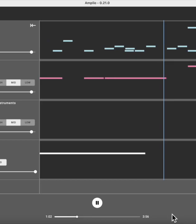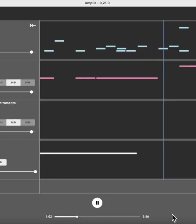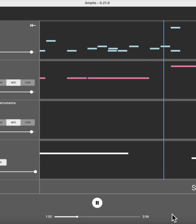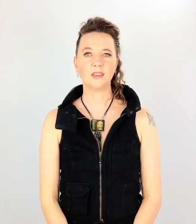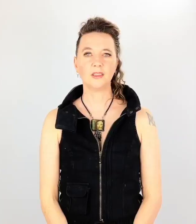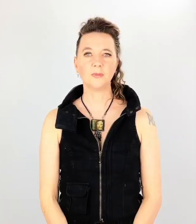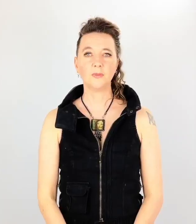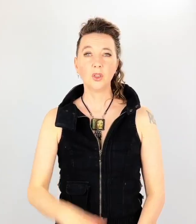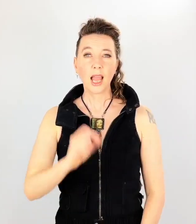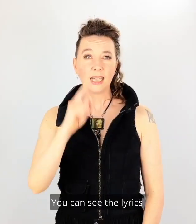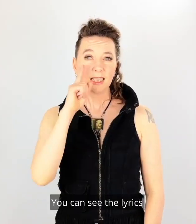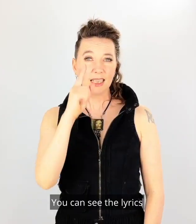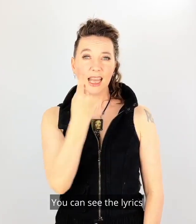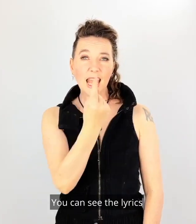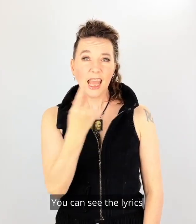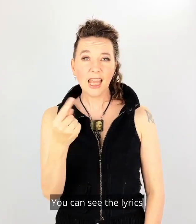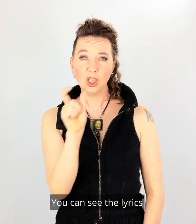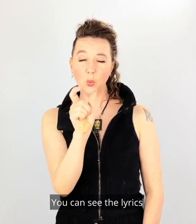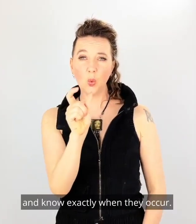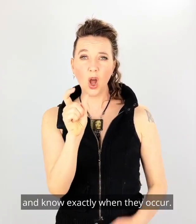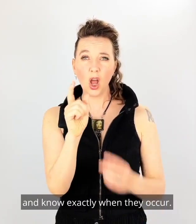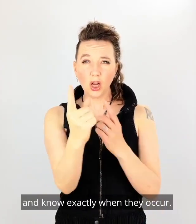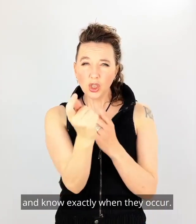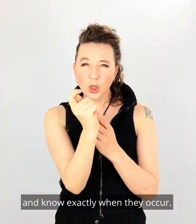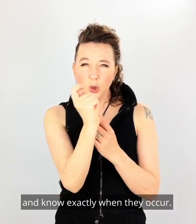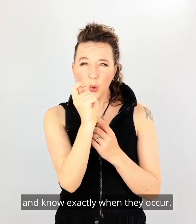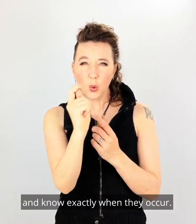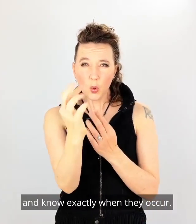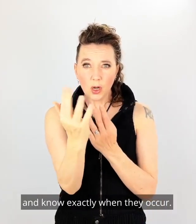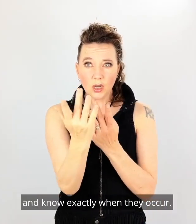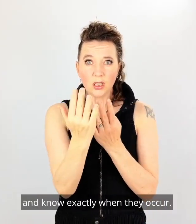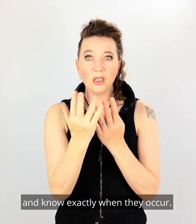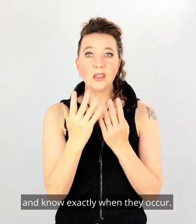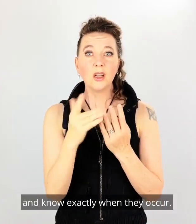her. You can see the lyrics and know exactly when they occur.